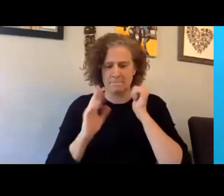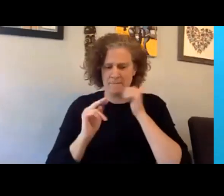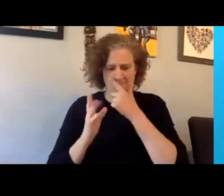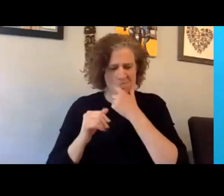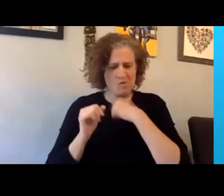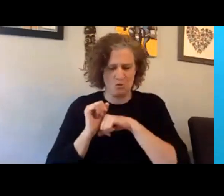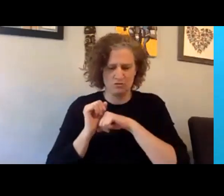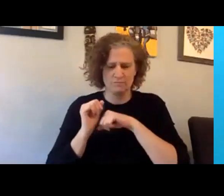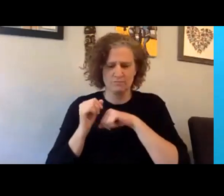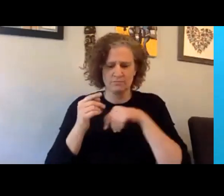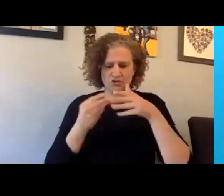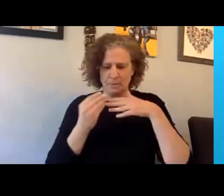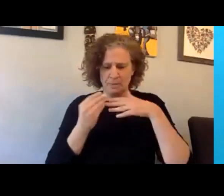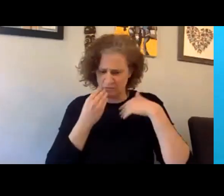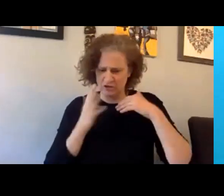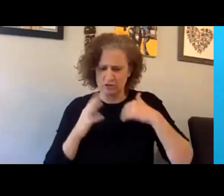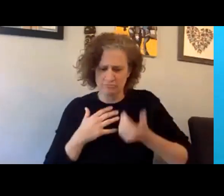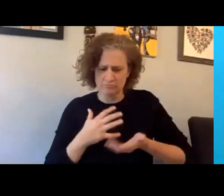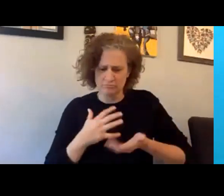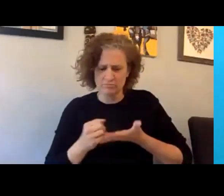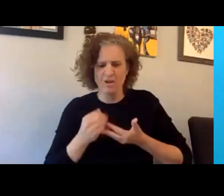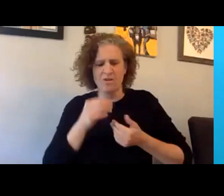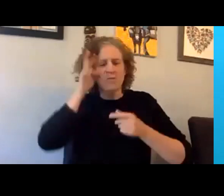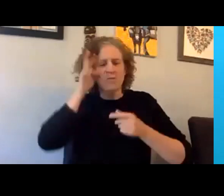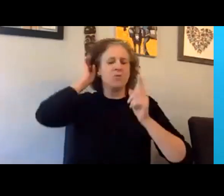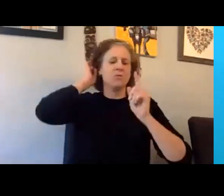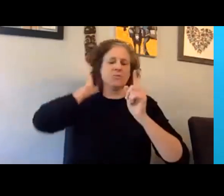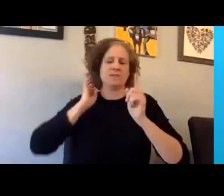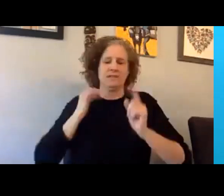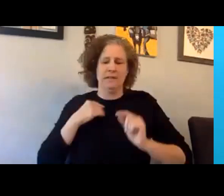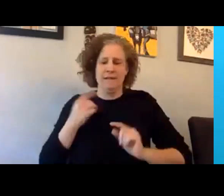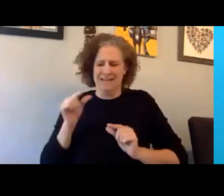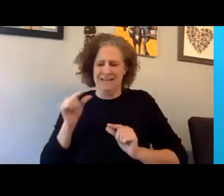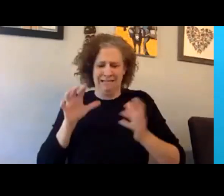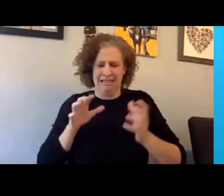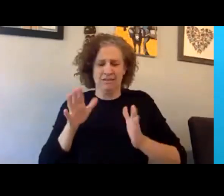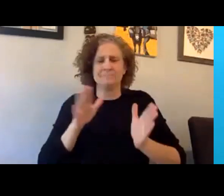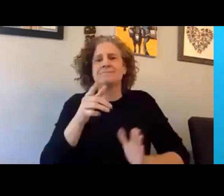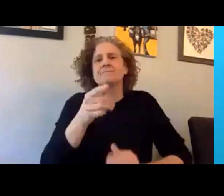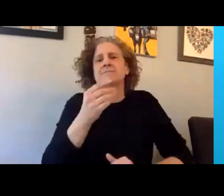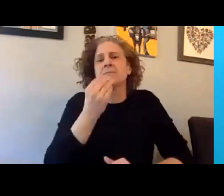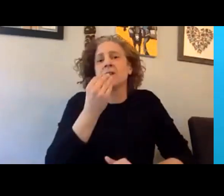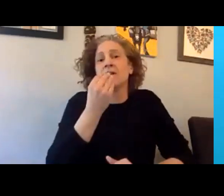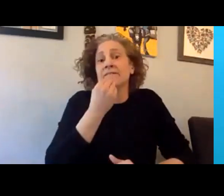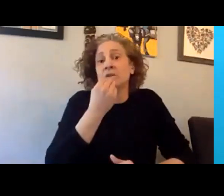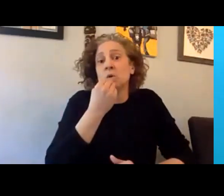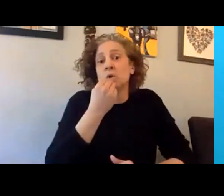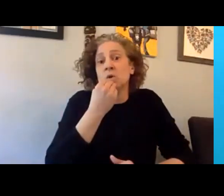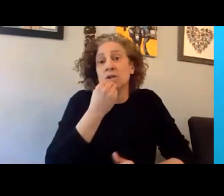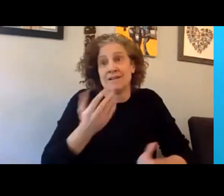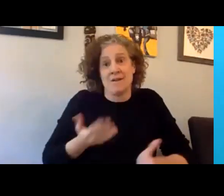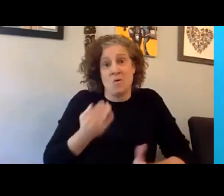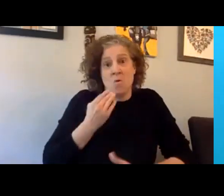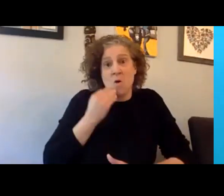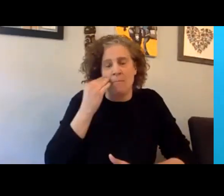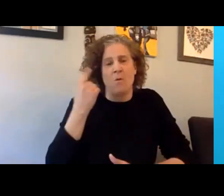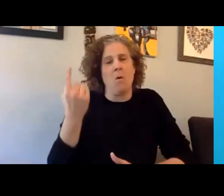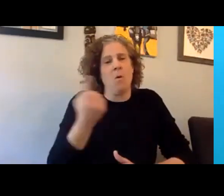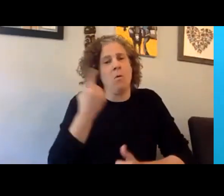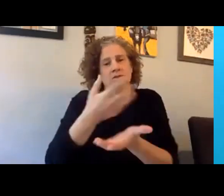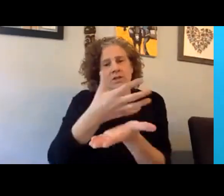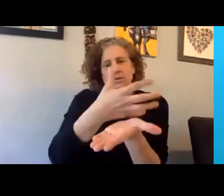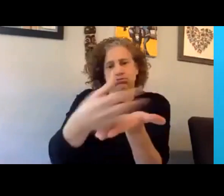Okay, so we did, let's see, what's next? Okay, getting a little out of order.